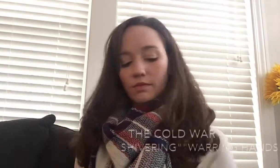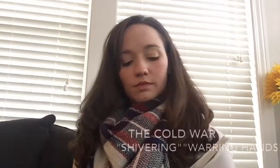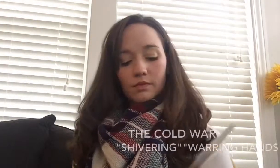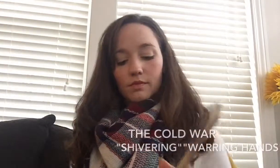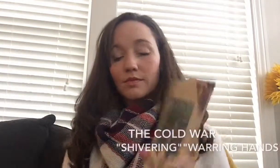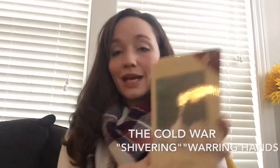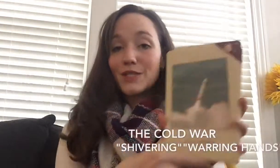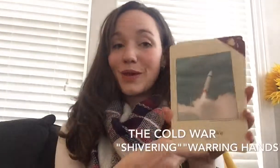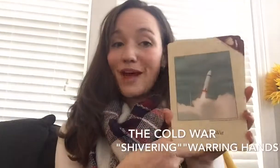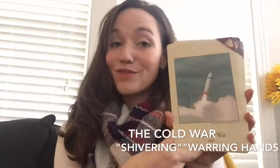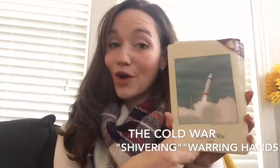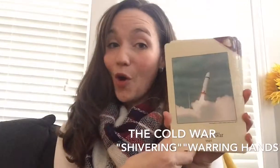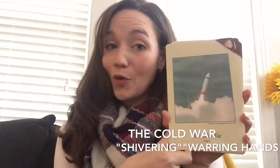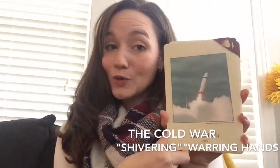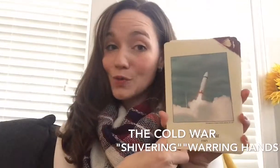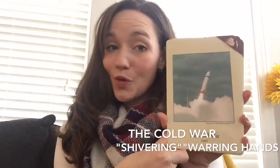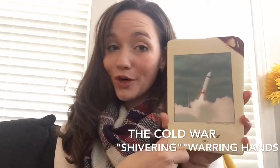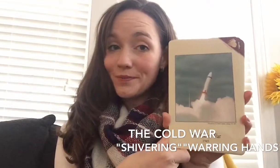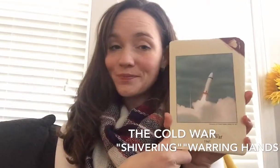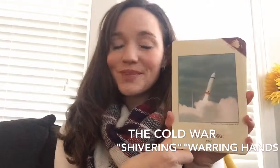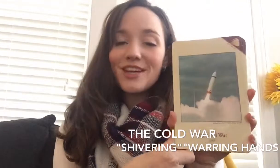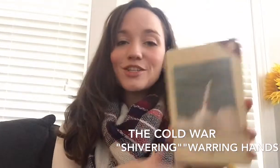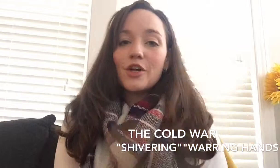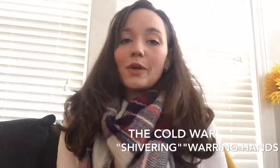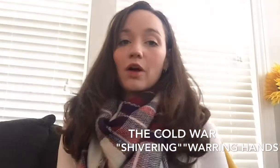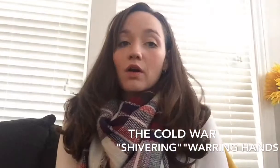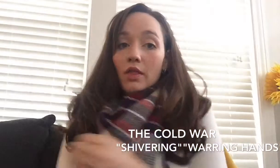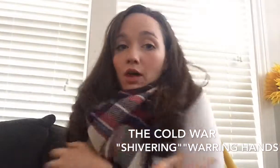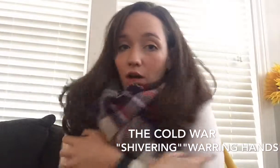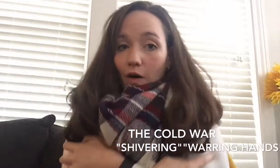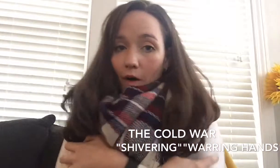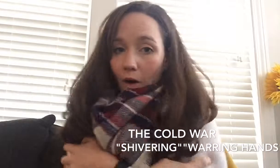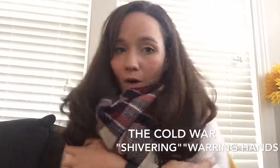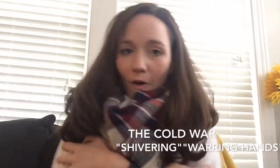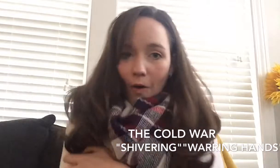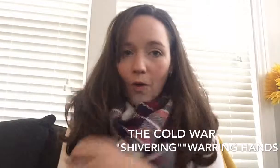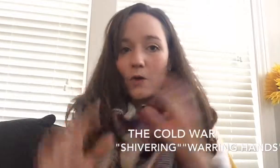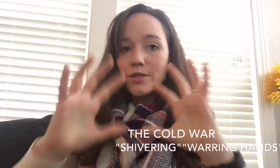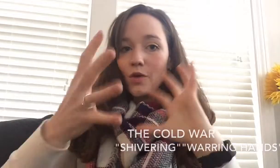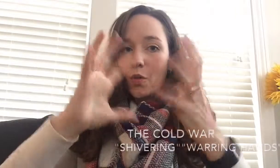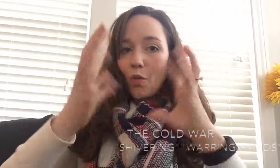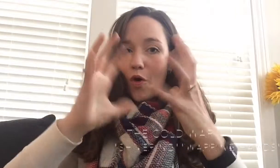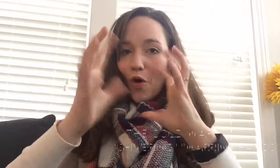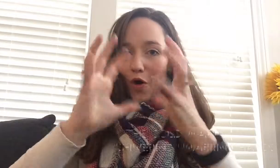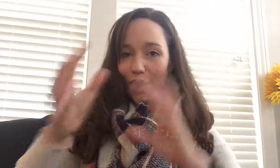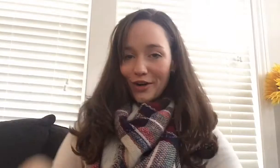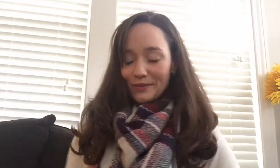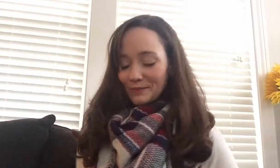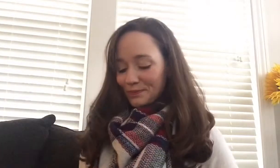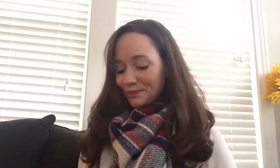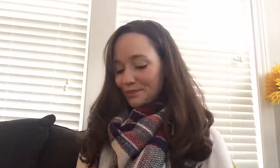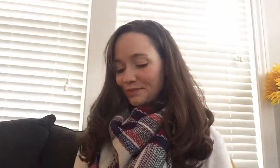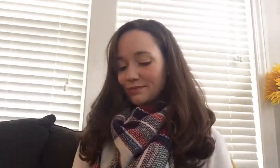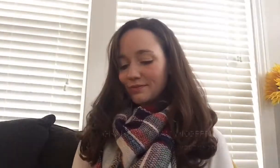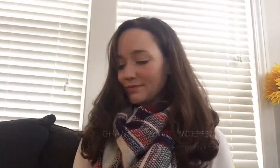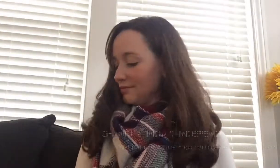Next we have the Cold War. So we go the Cold war.